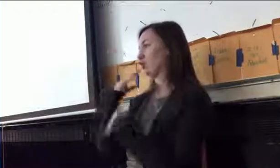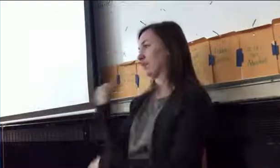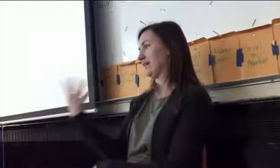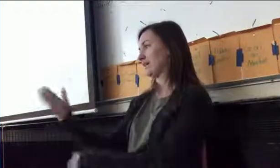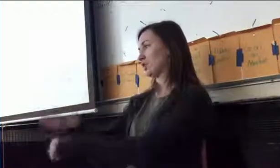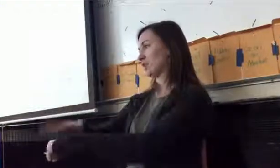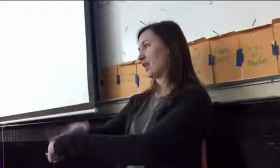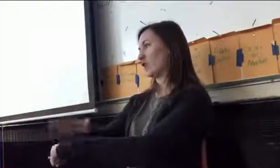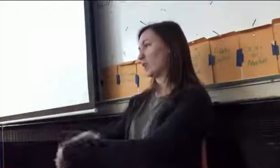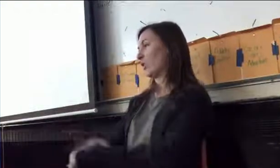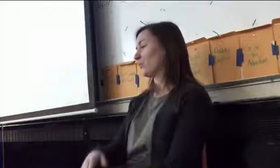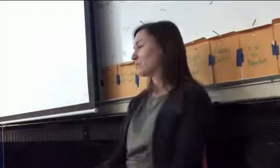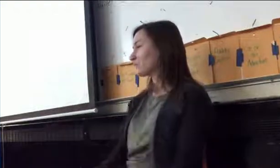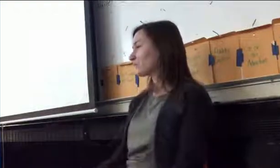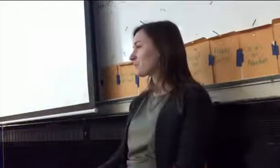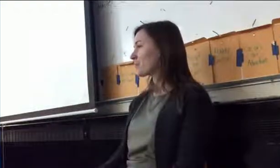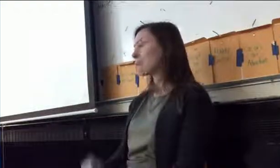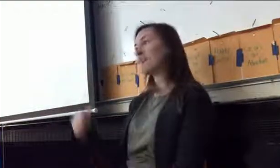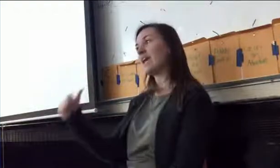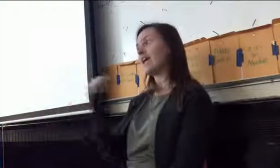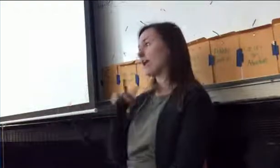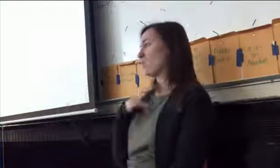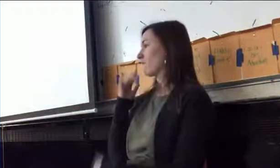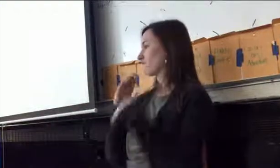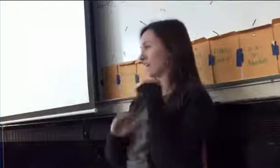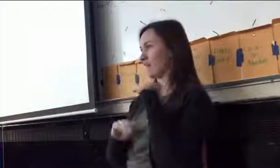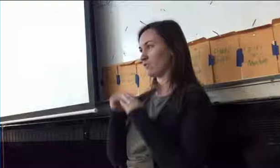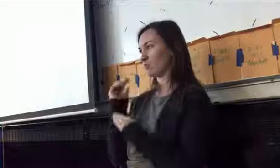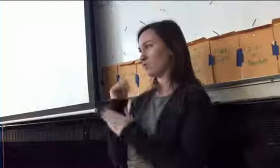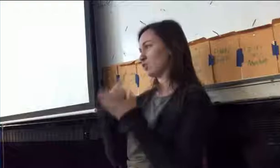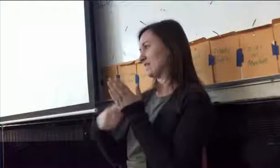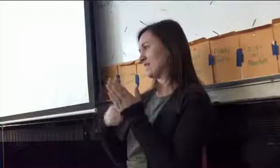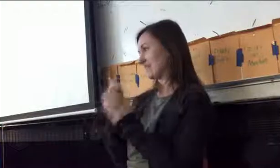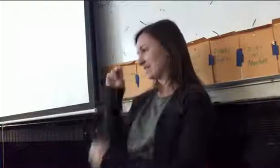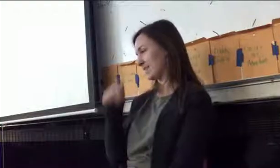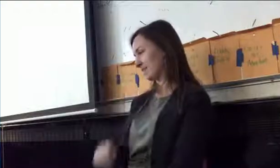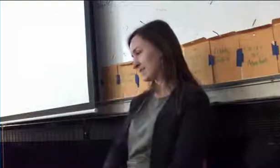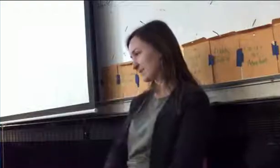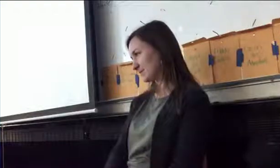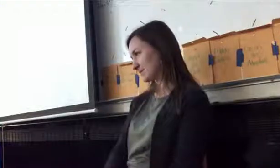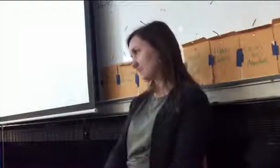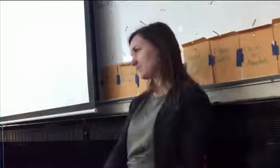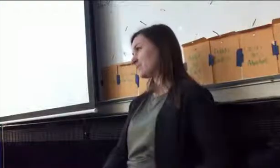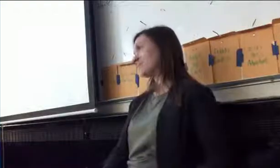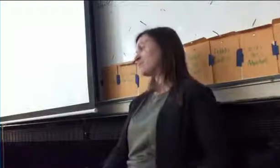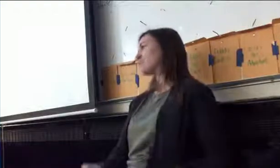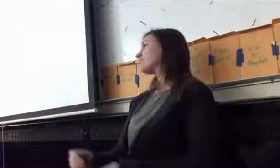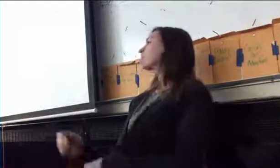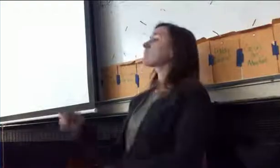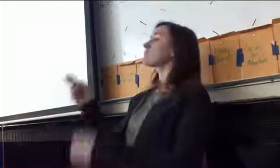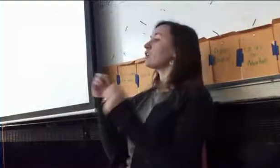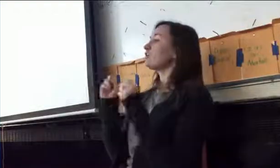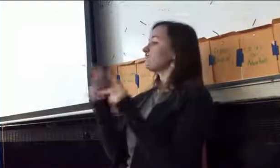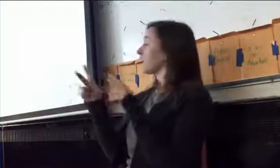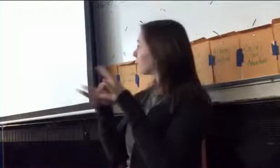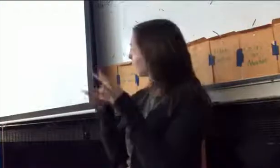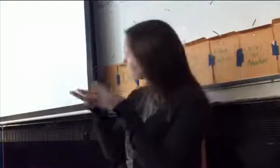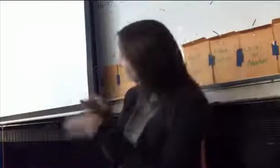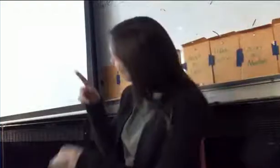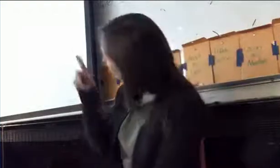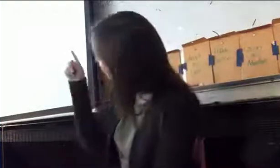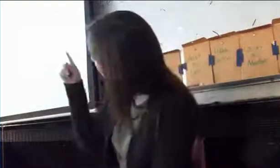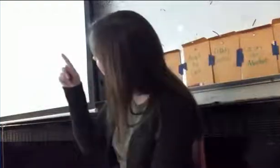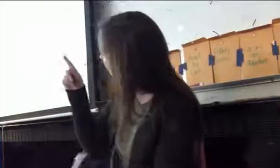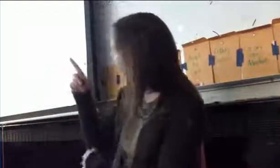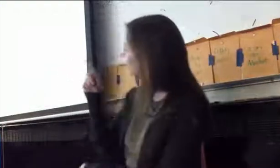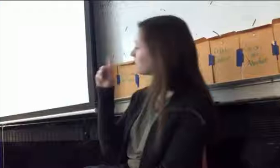know beforehand. It's not going to feel comfortable as we talk about this. Okay? So, let me explain what social Darwinism is.